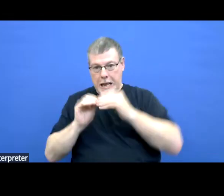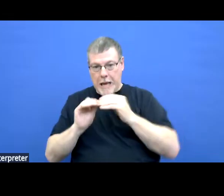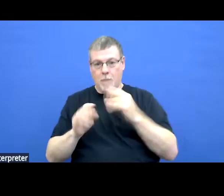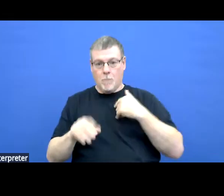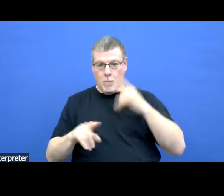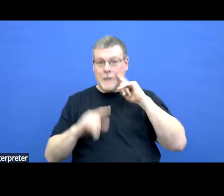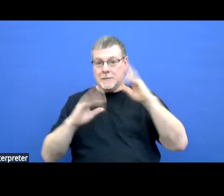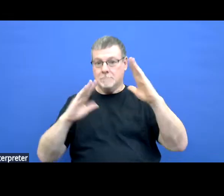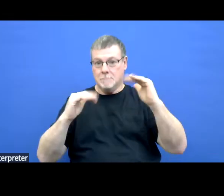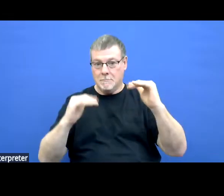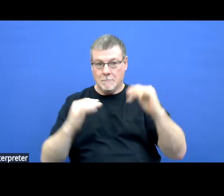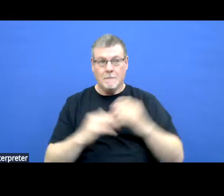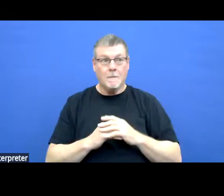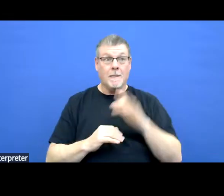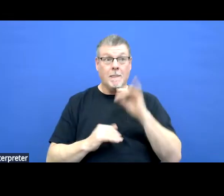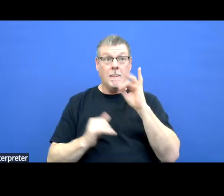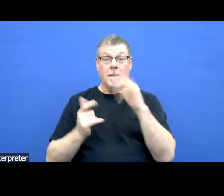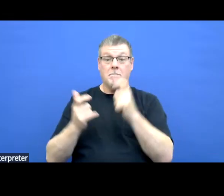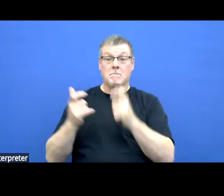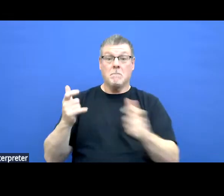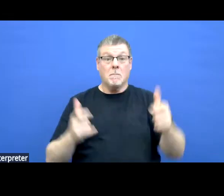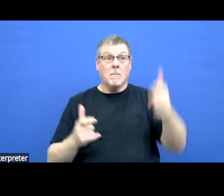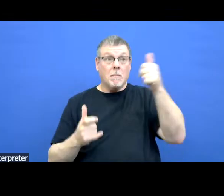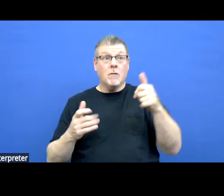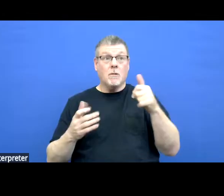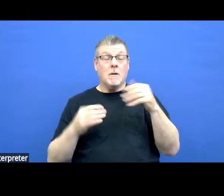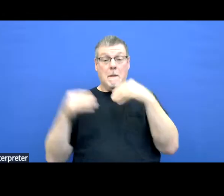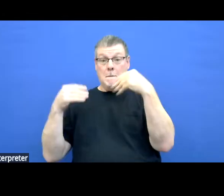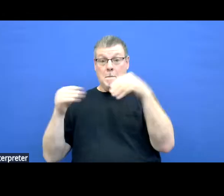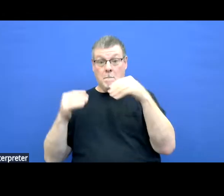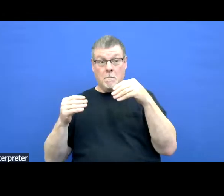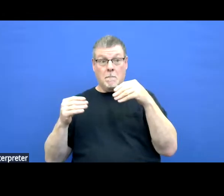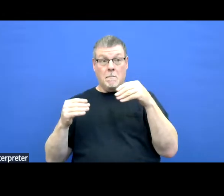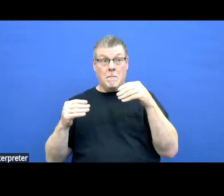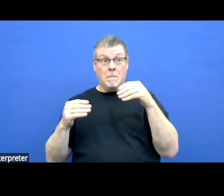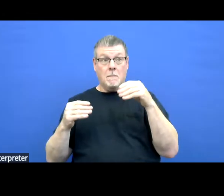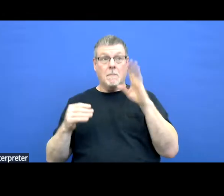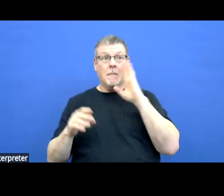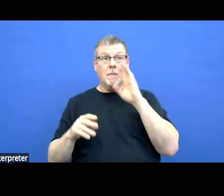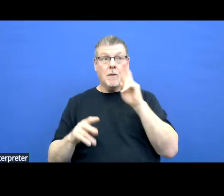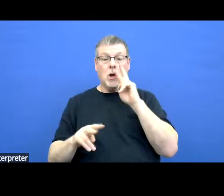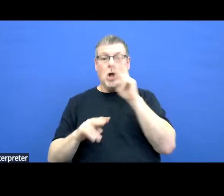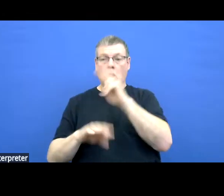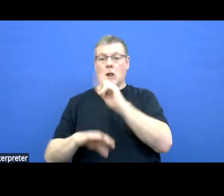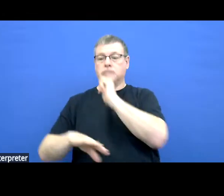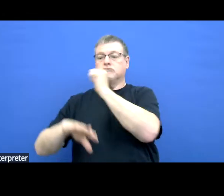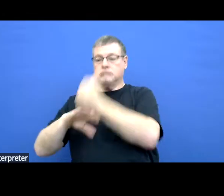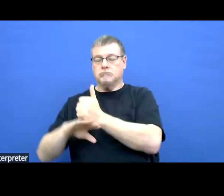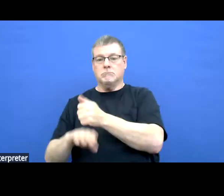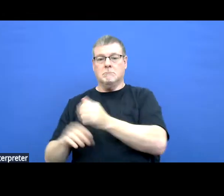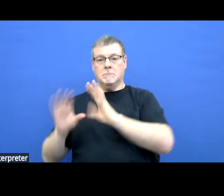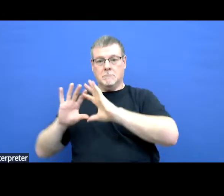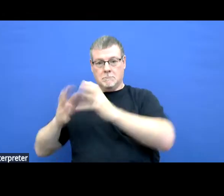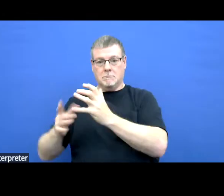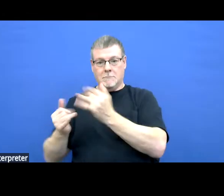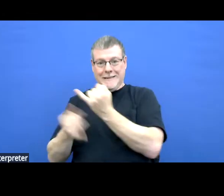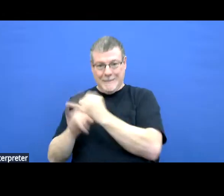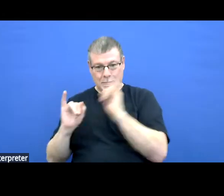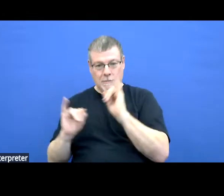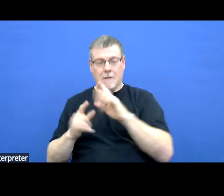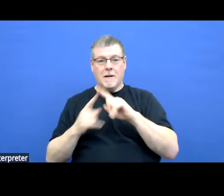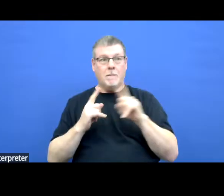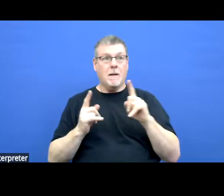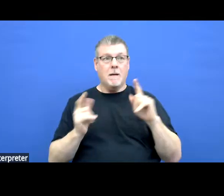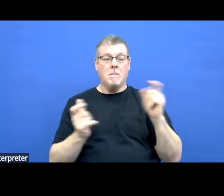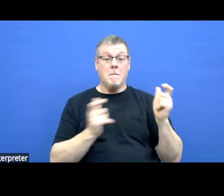anticipate. As I said, if this were a larger market, we would look at a freestanding location and invest heavily. For